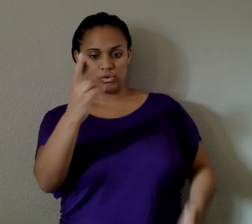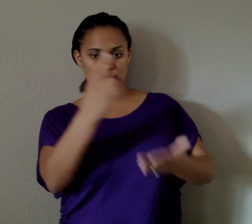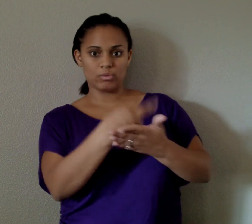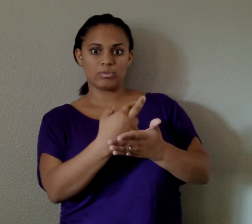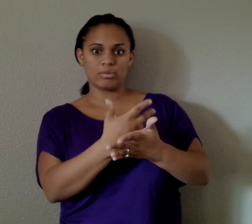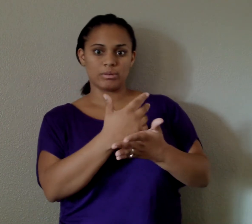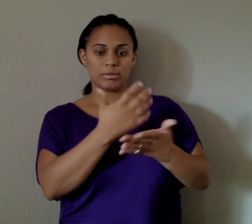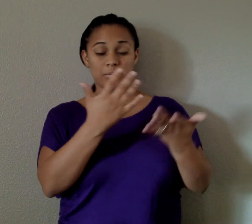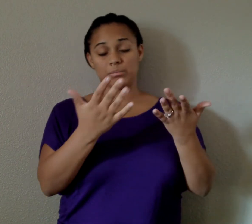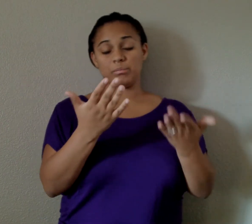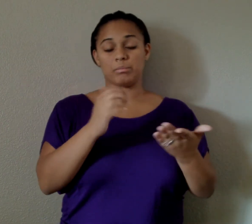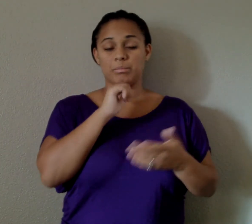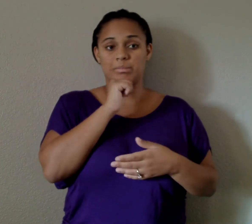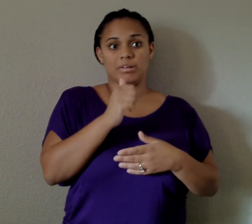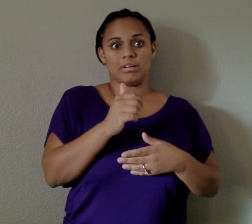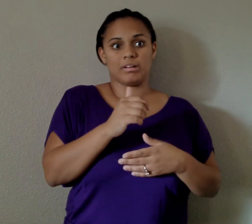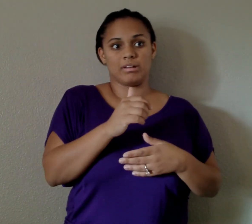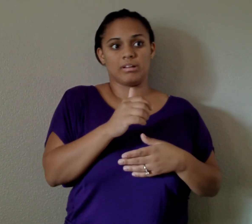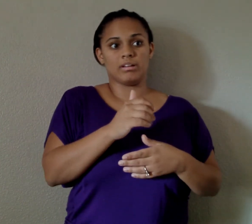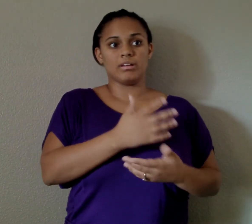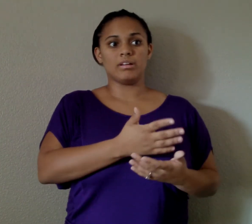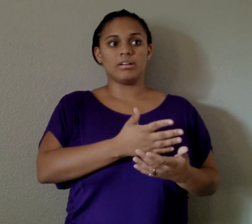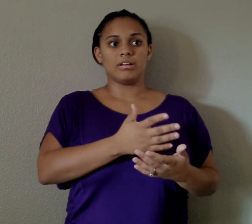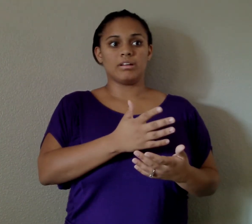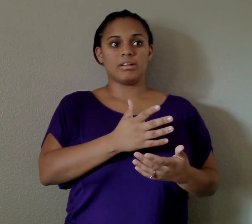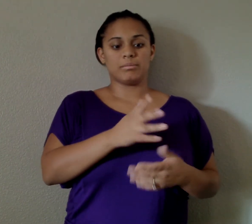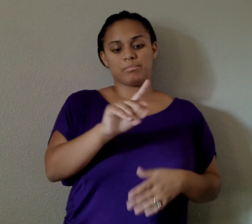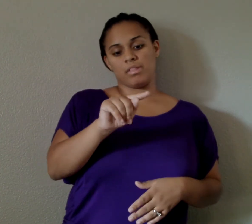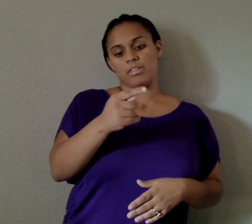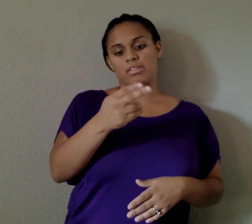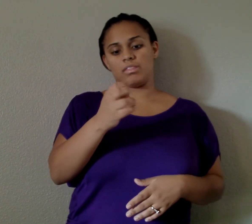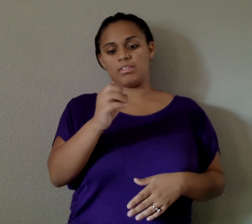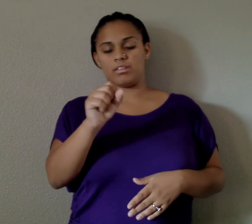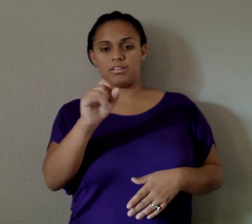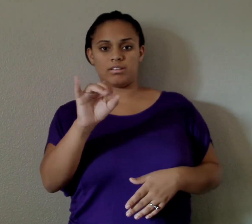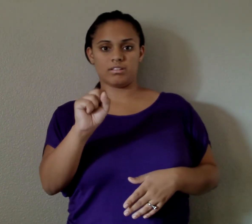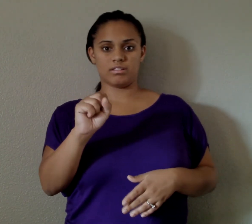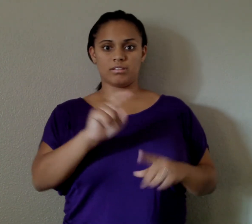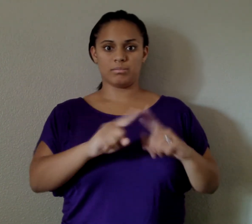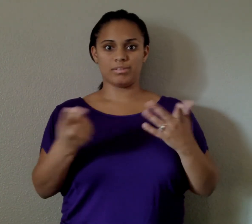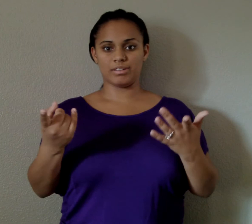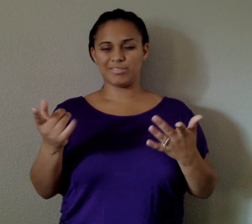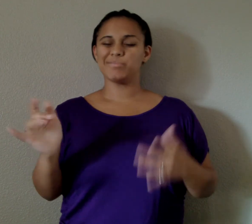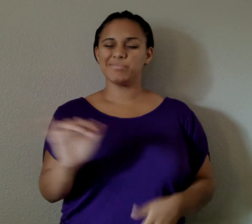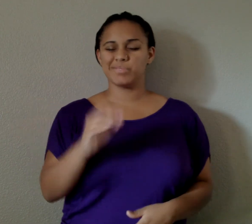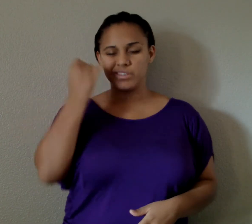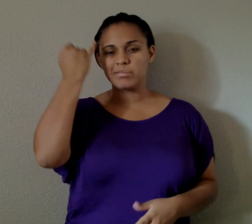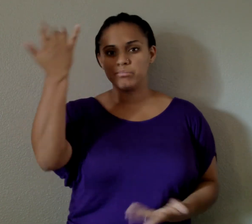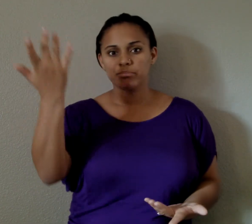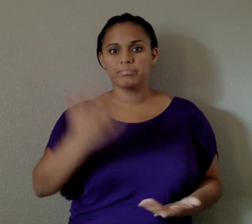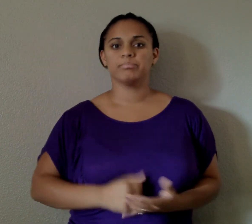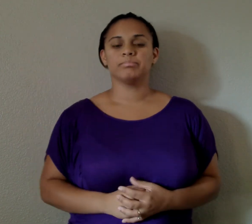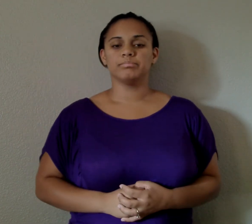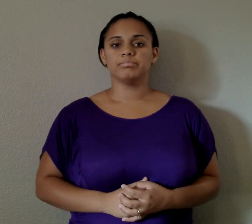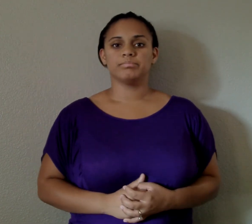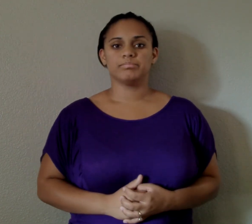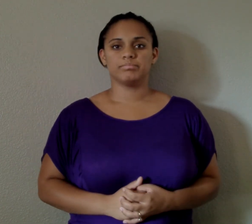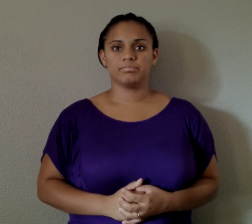always tempted to summarize the article, and then in the report again, write another summary of the